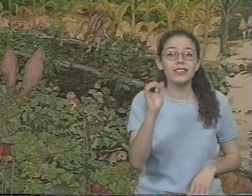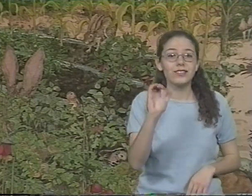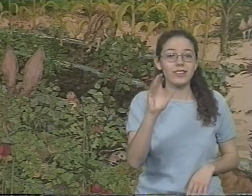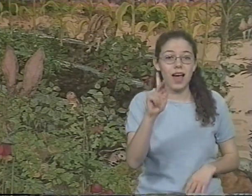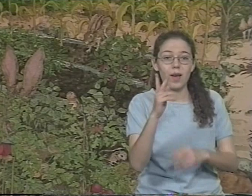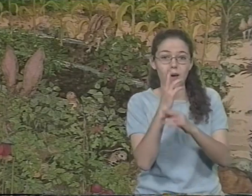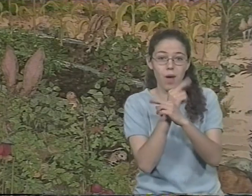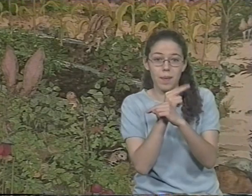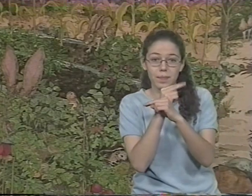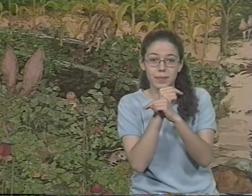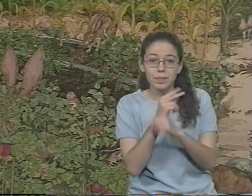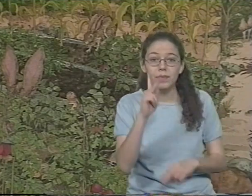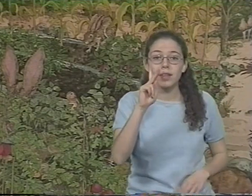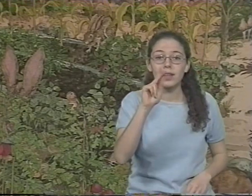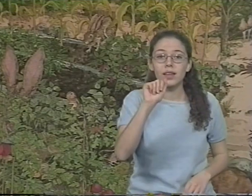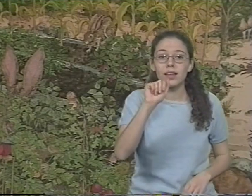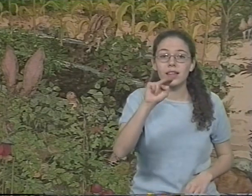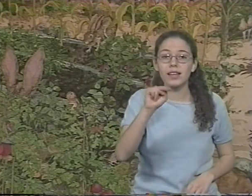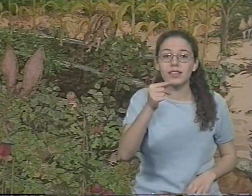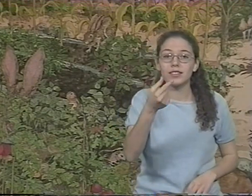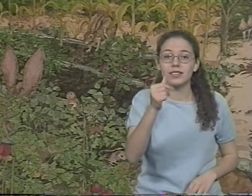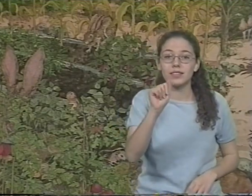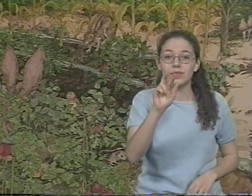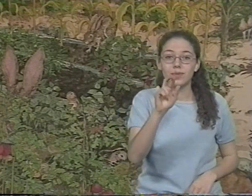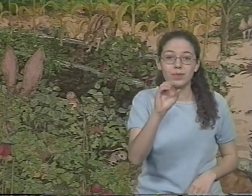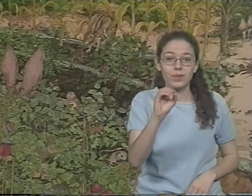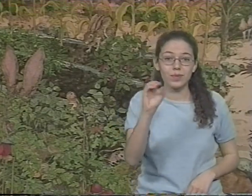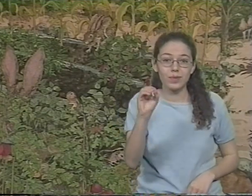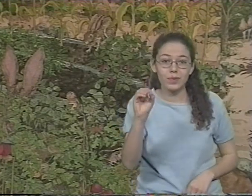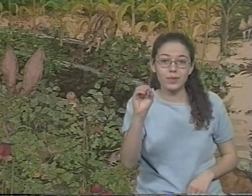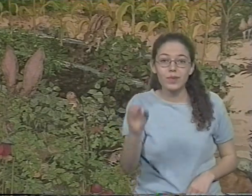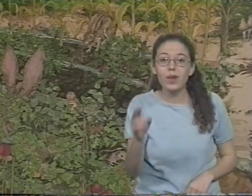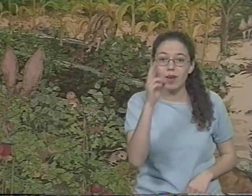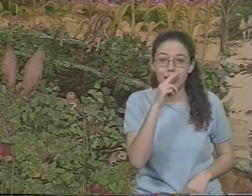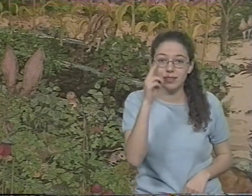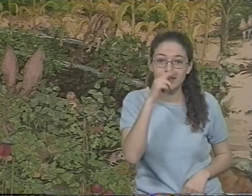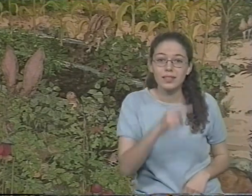Jack rabbits, kangaroo rats, pocket mice.